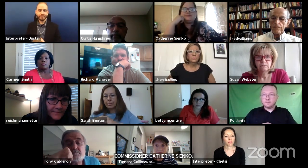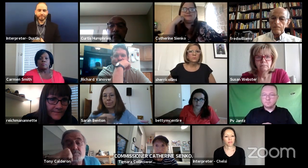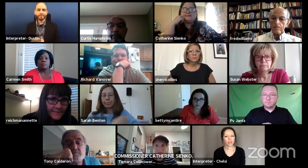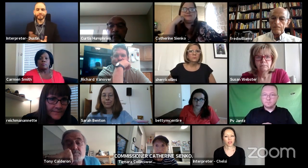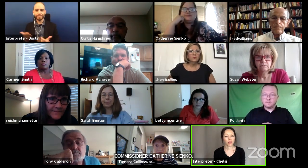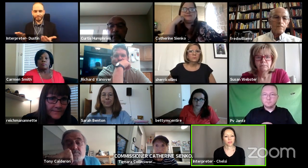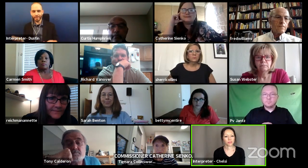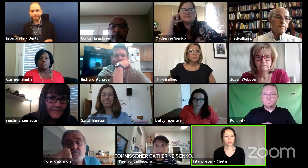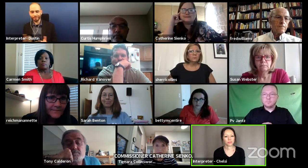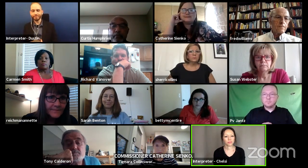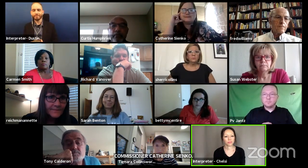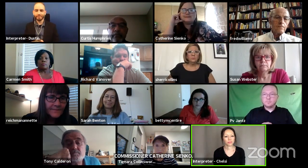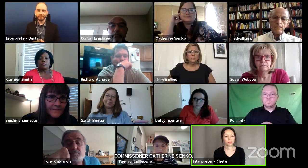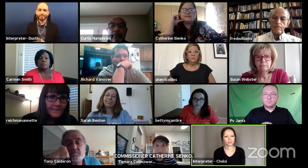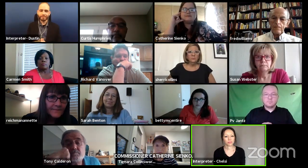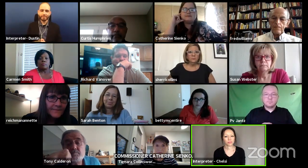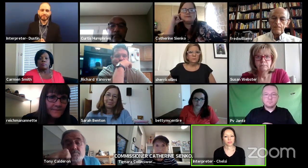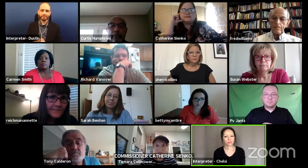Here.